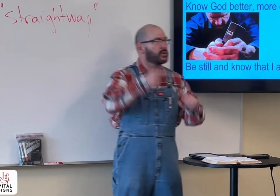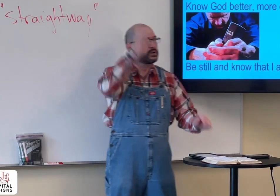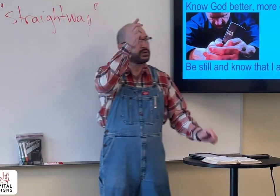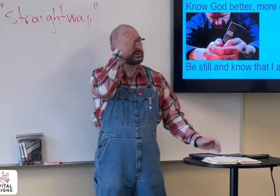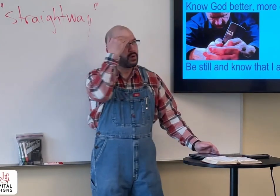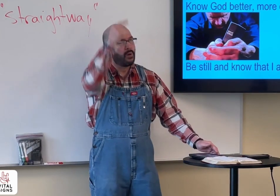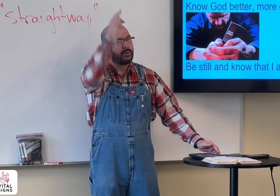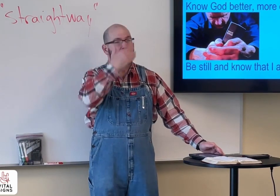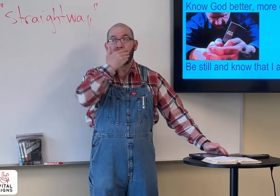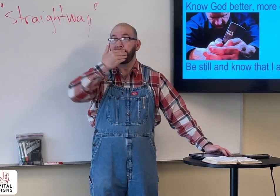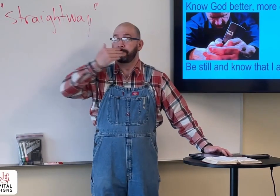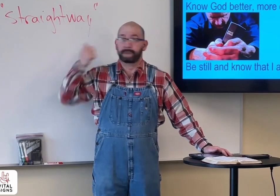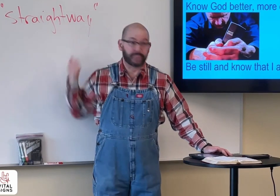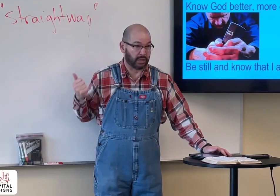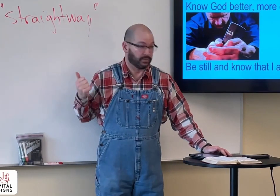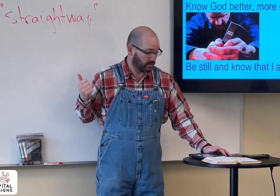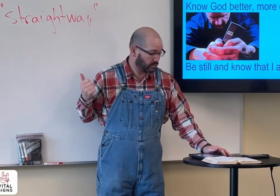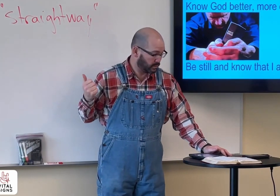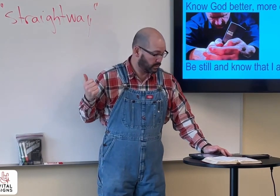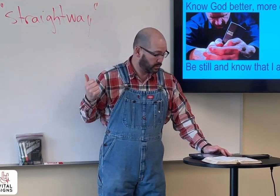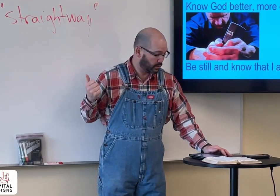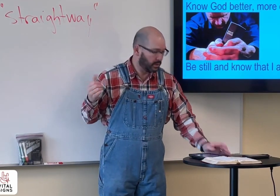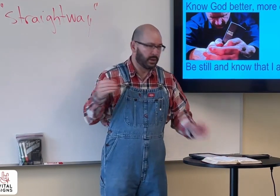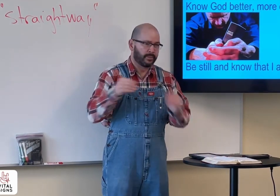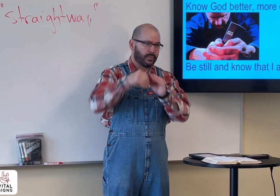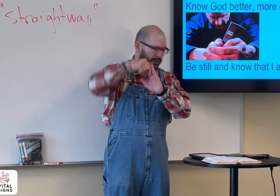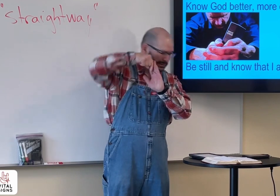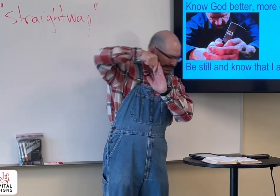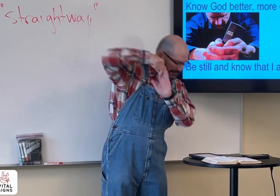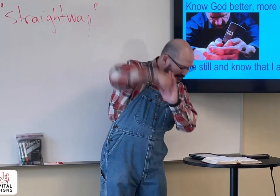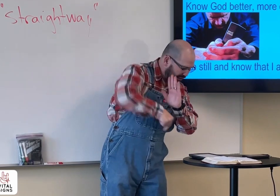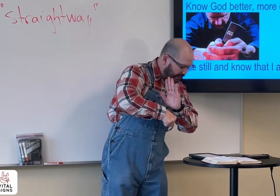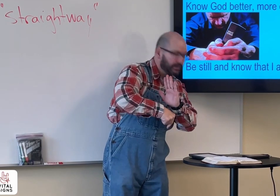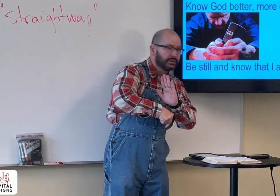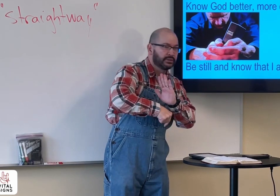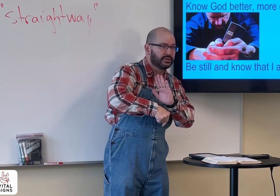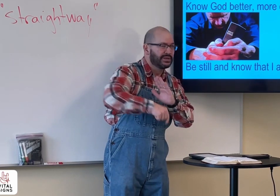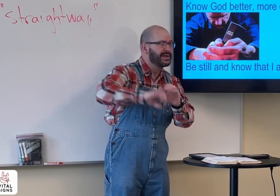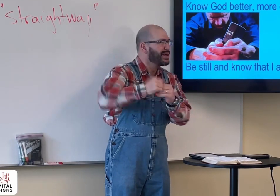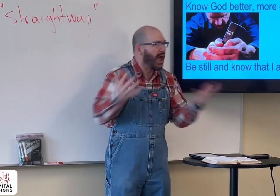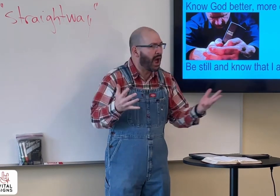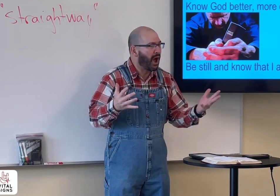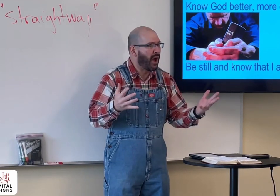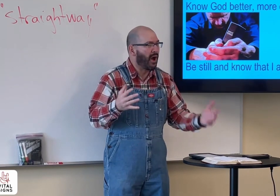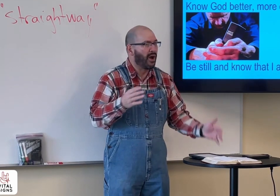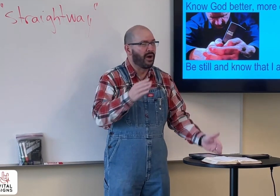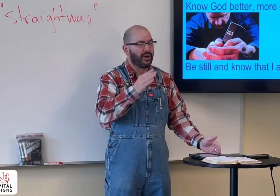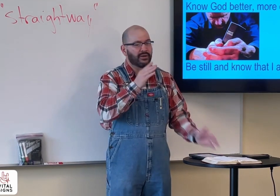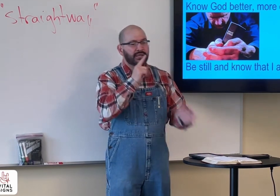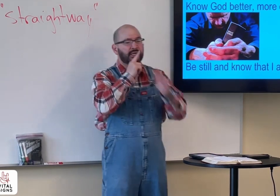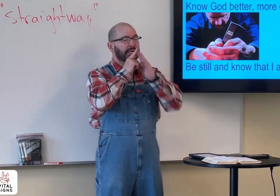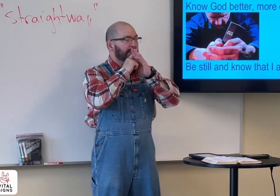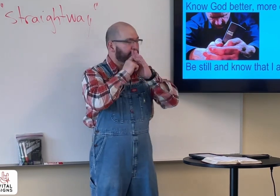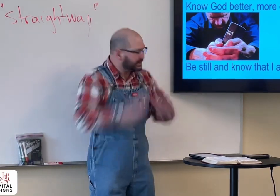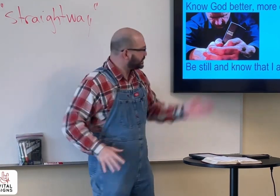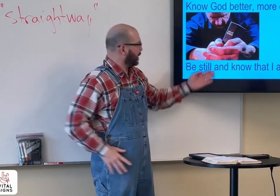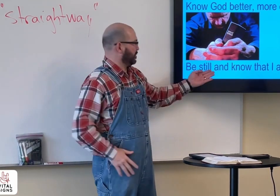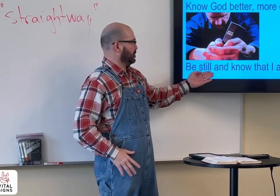What's the point of all this? To know God better. To know God deeper. How? To be